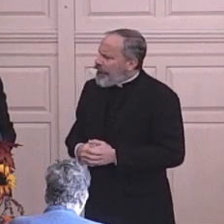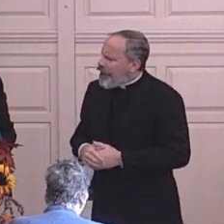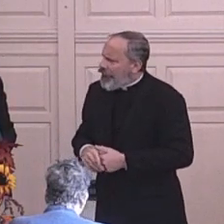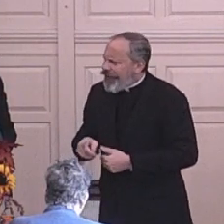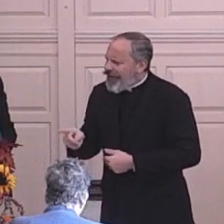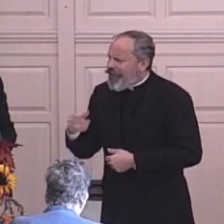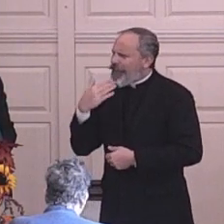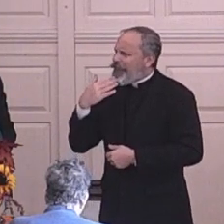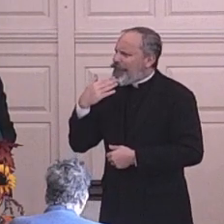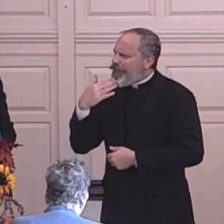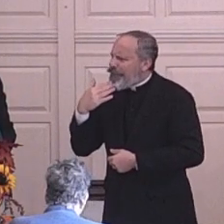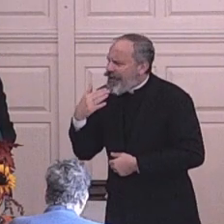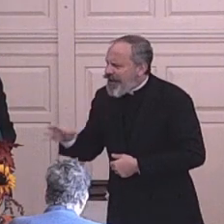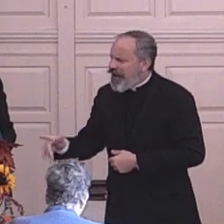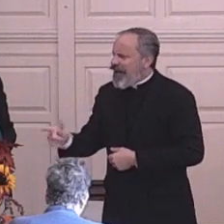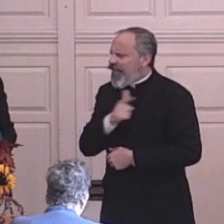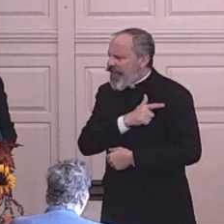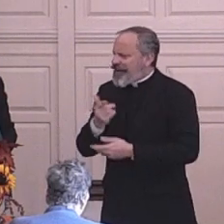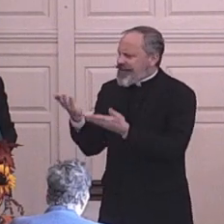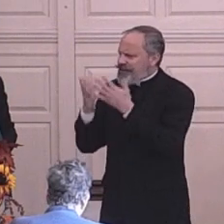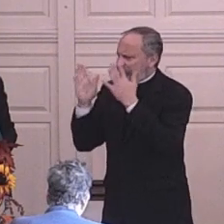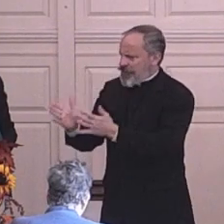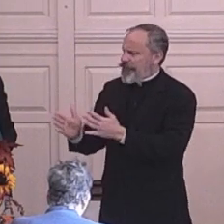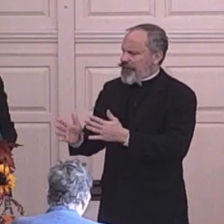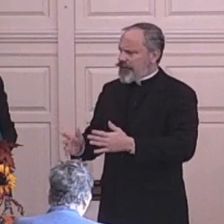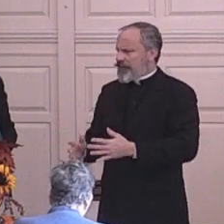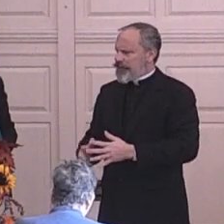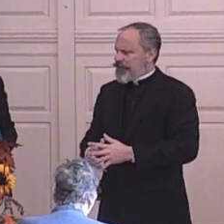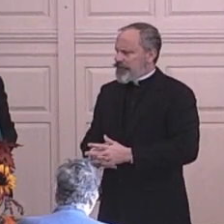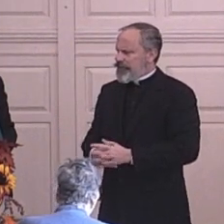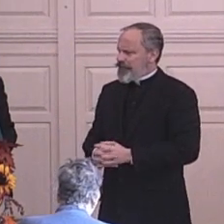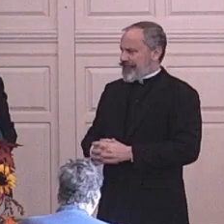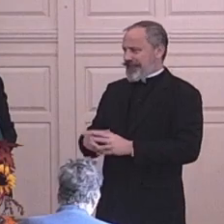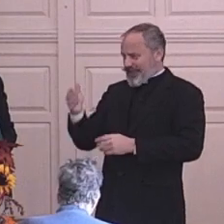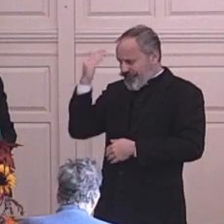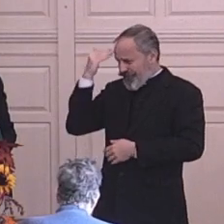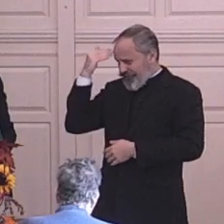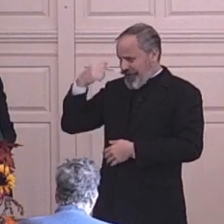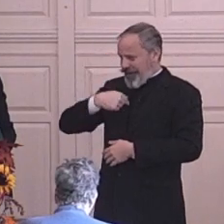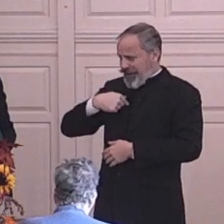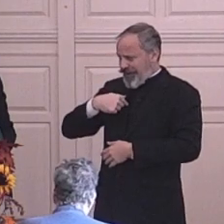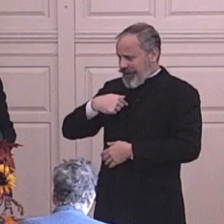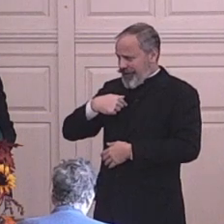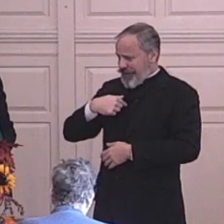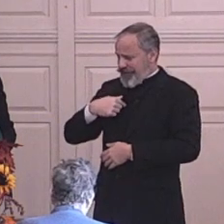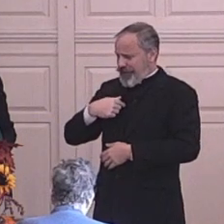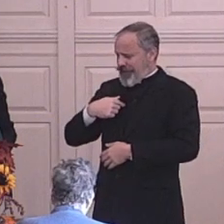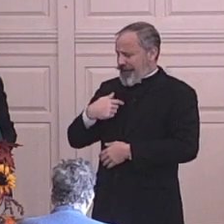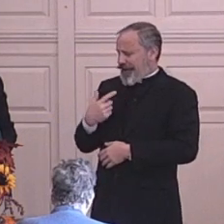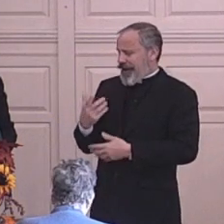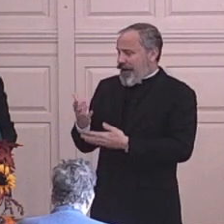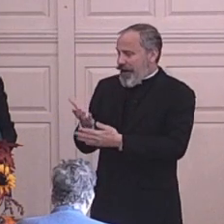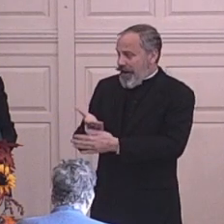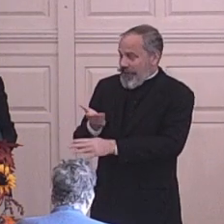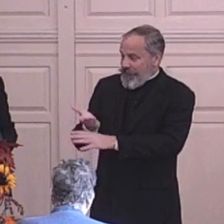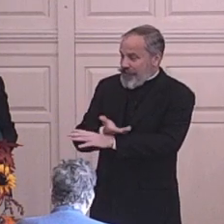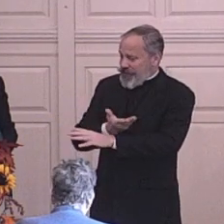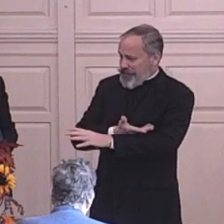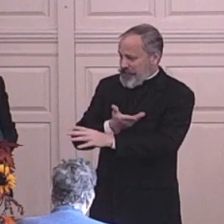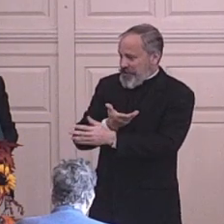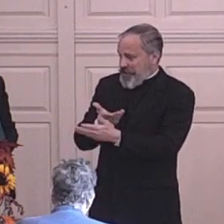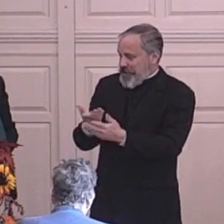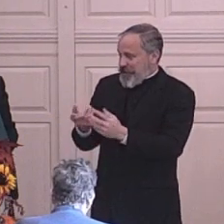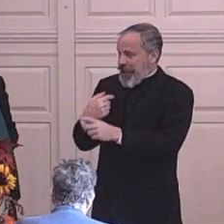"You wicked, lazy servant. So you knew that I harvest where I did not plant